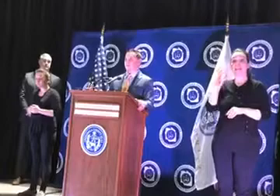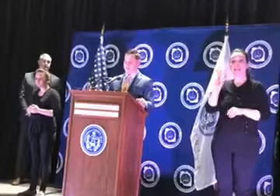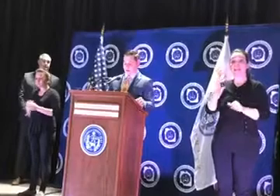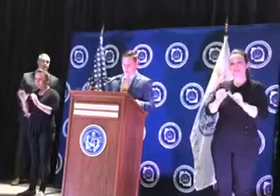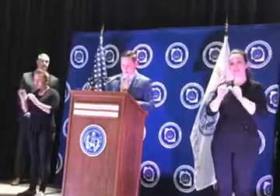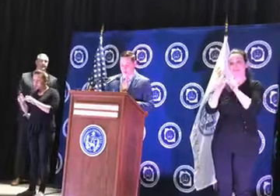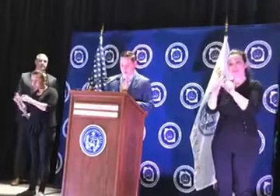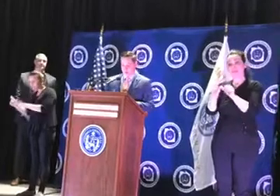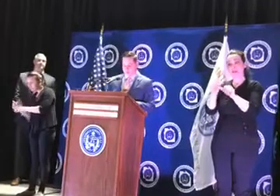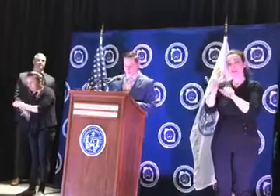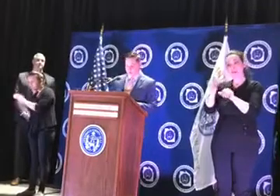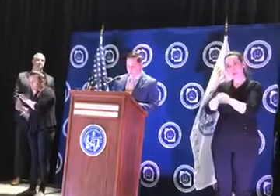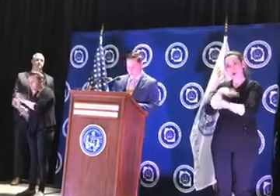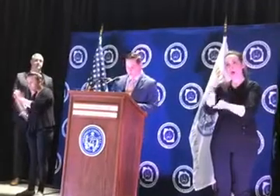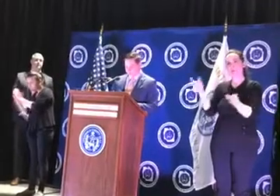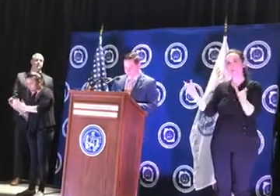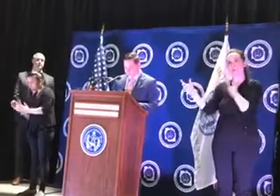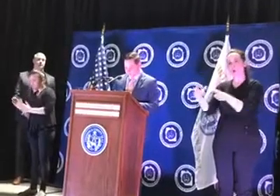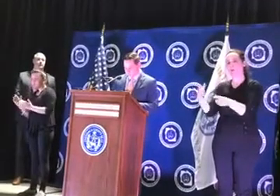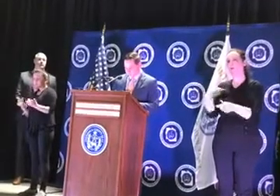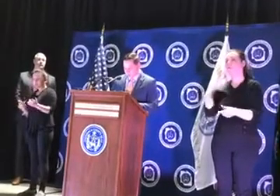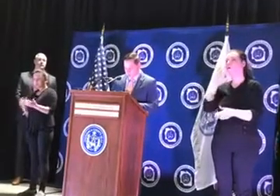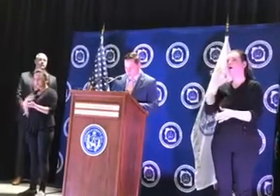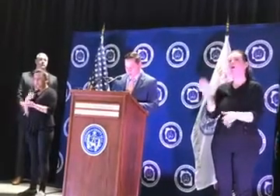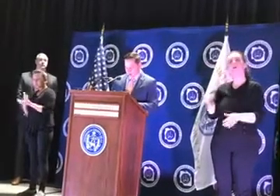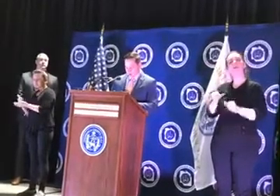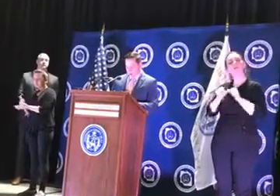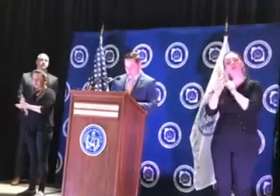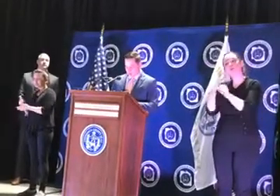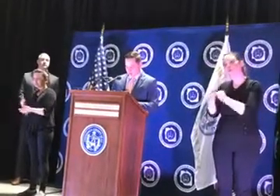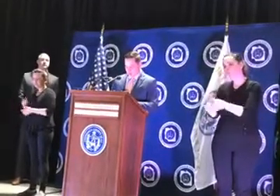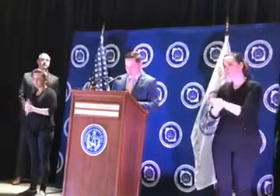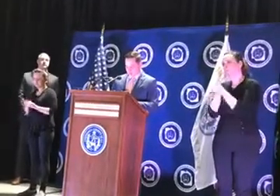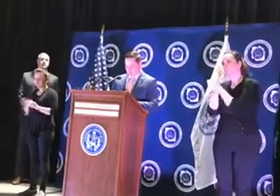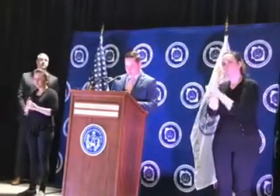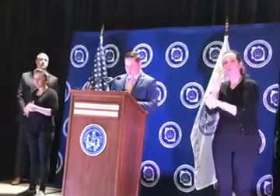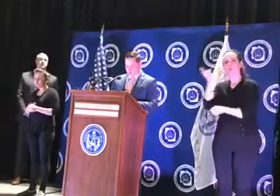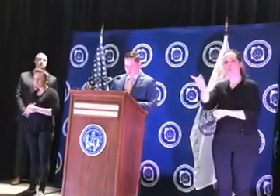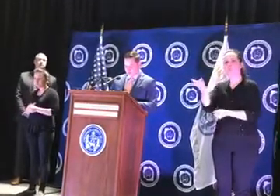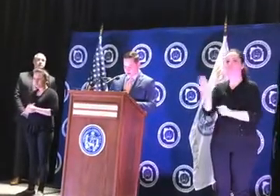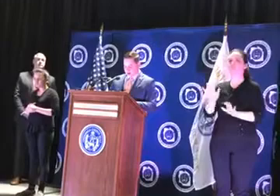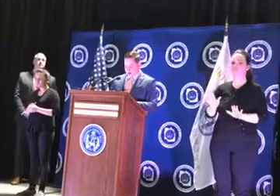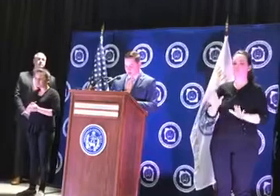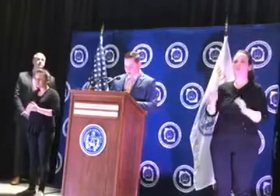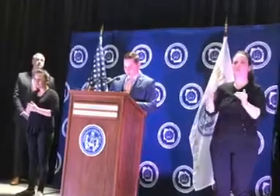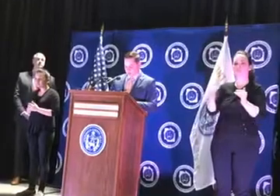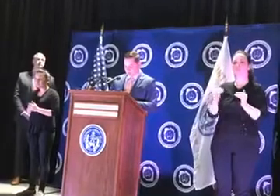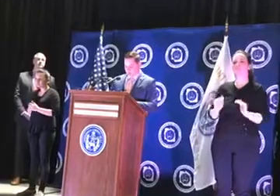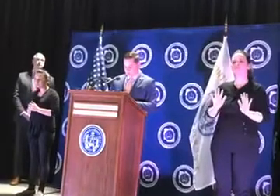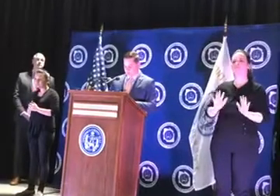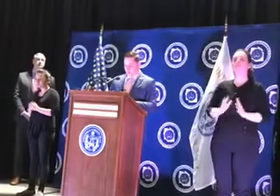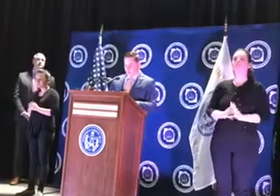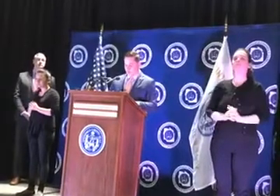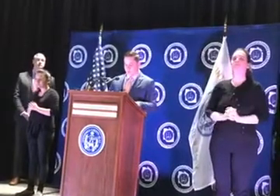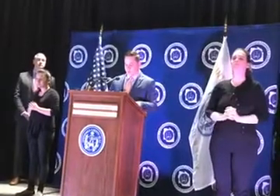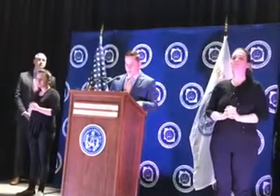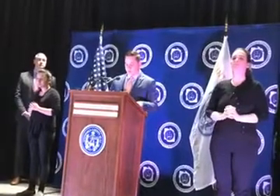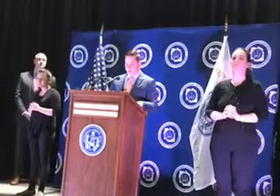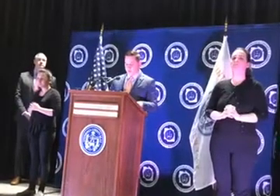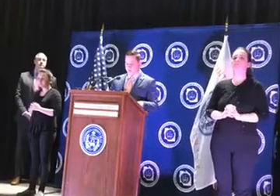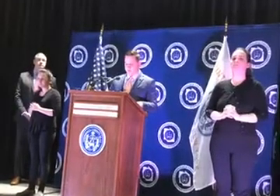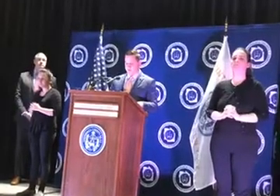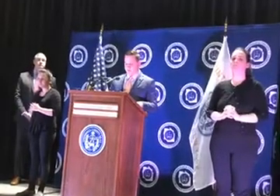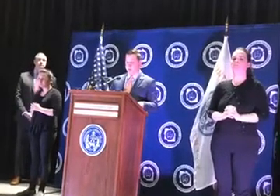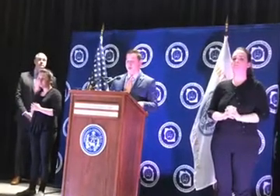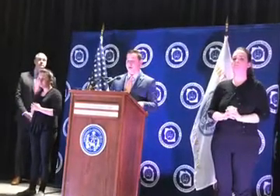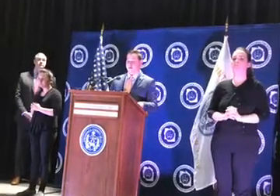that period of time. So I think that's important. Also related to this, we know we're going to